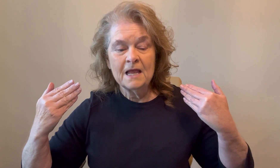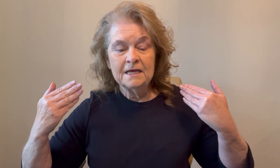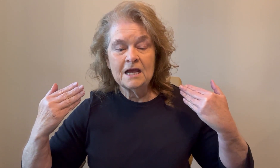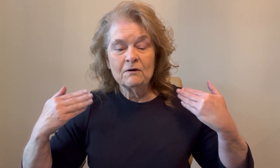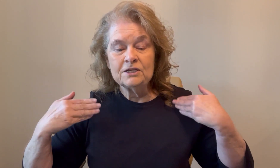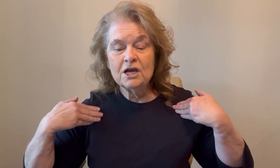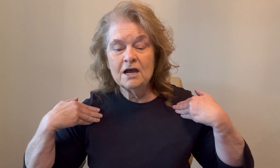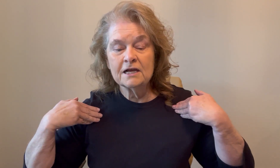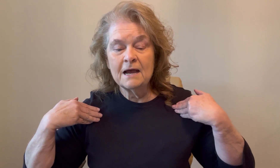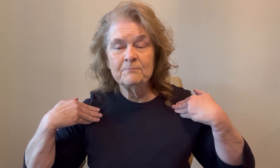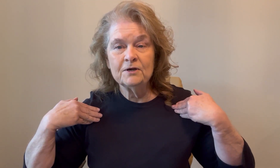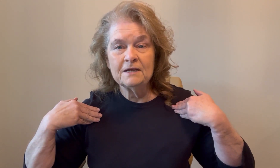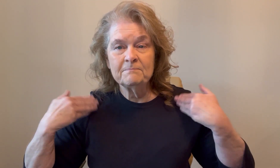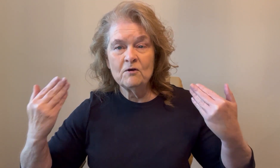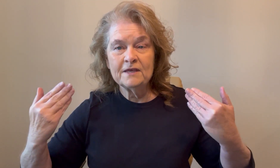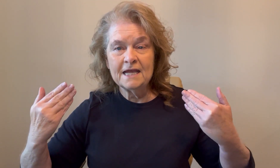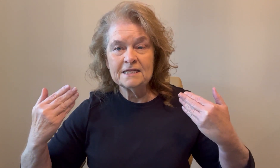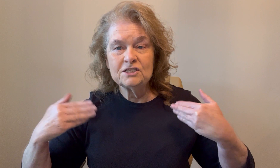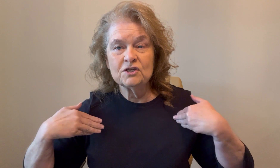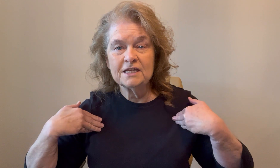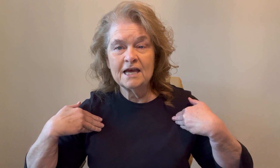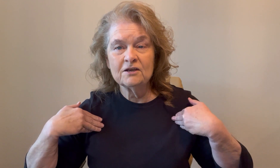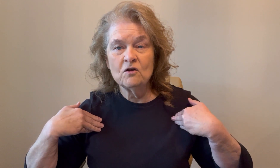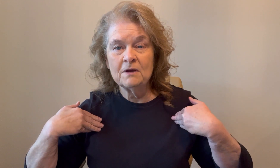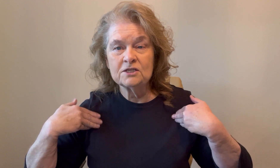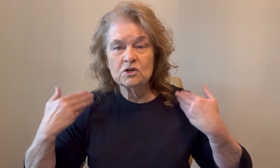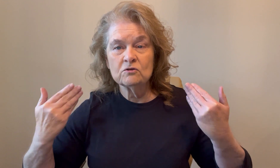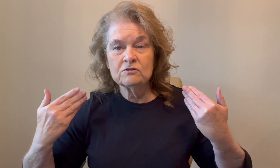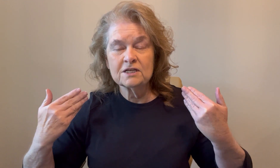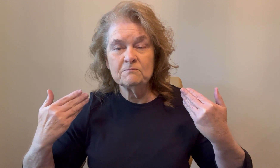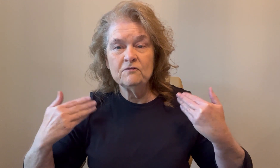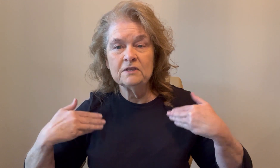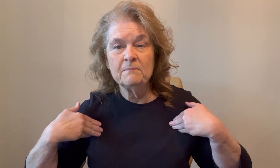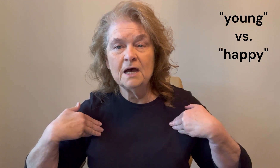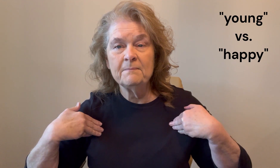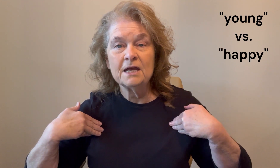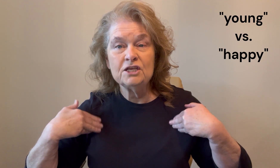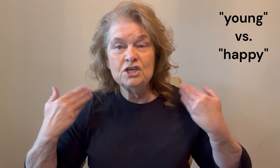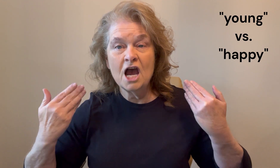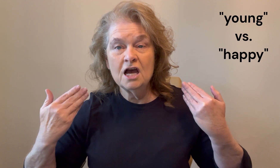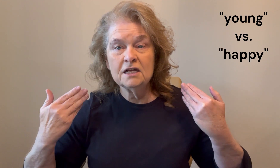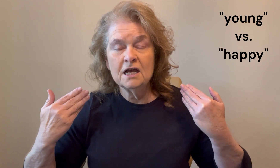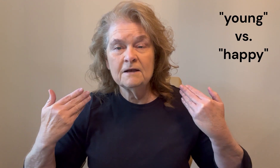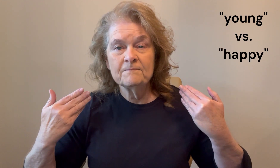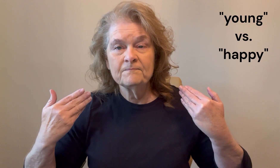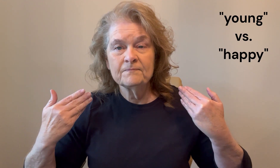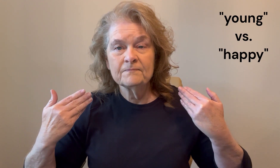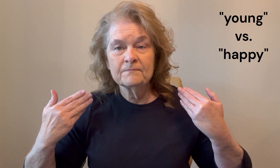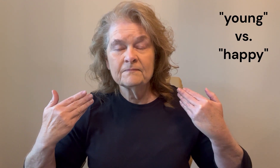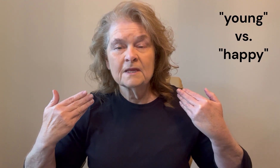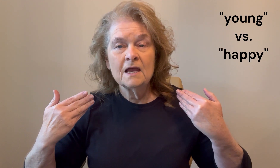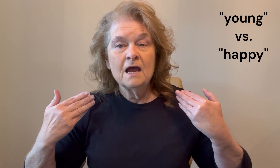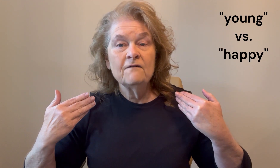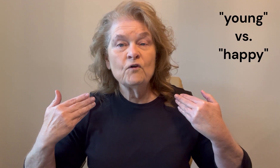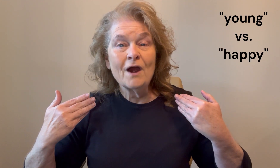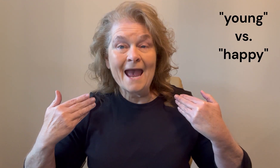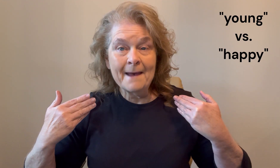Now on young, I'm putting both hands together on my shoulders and moving them up. Young. For